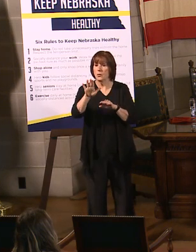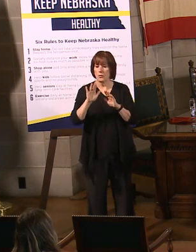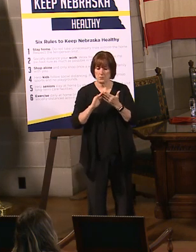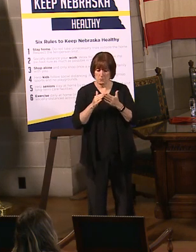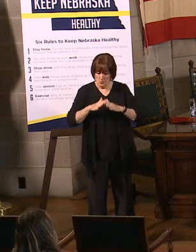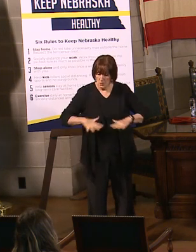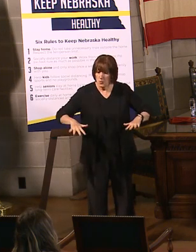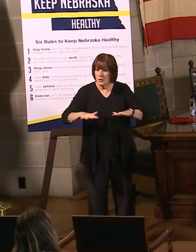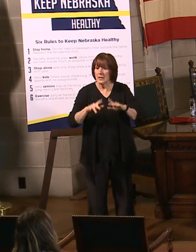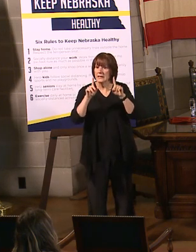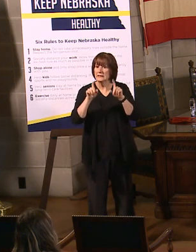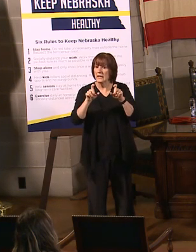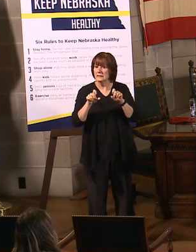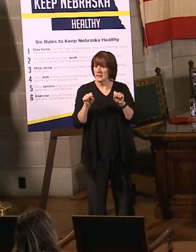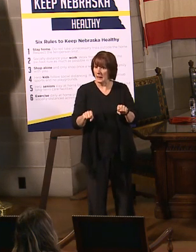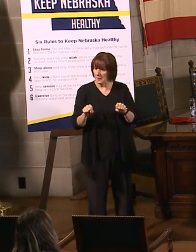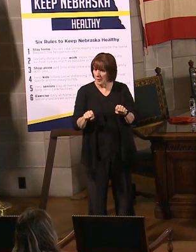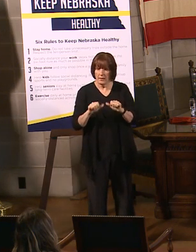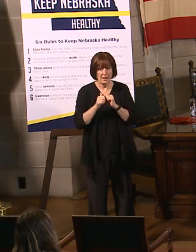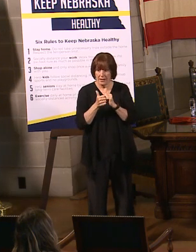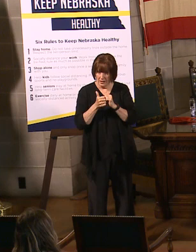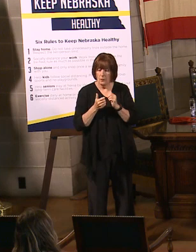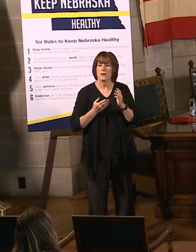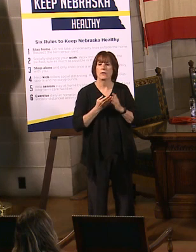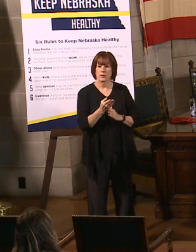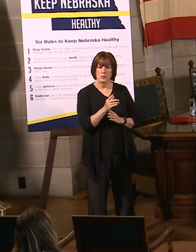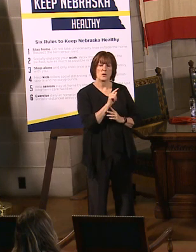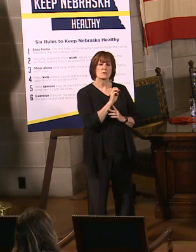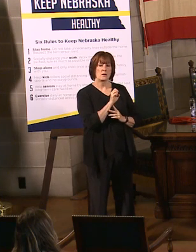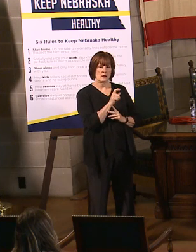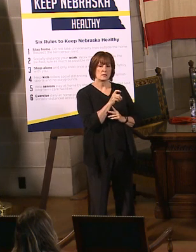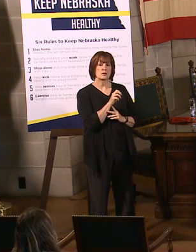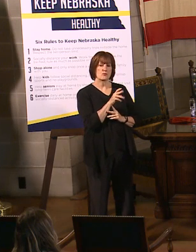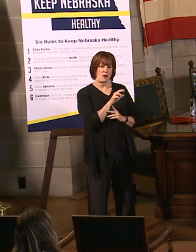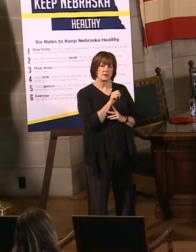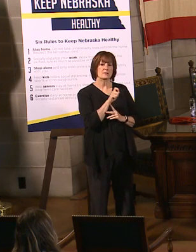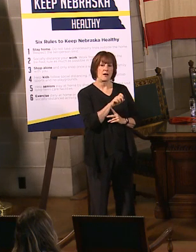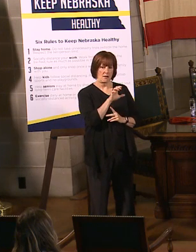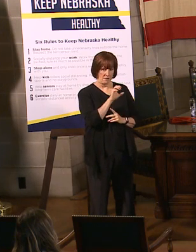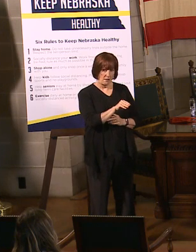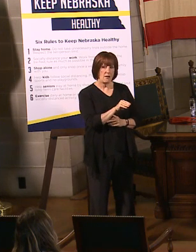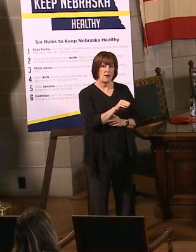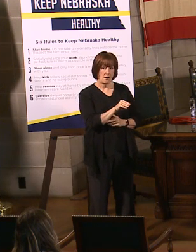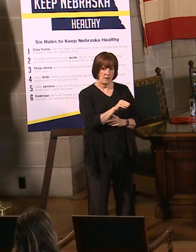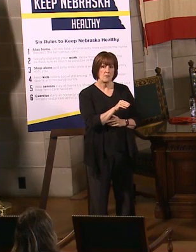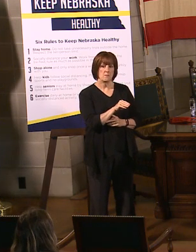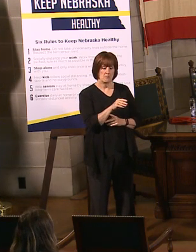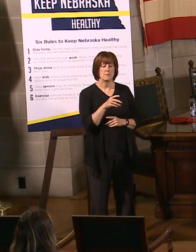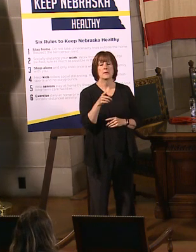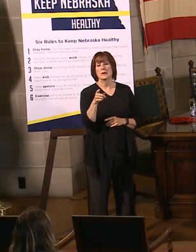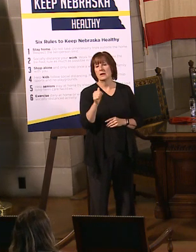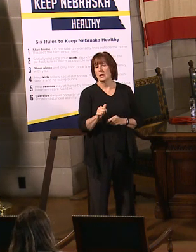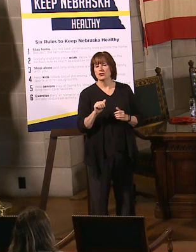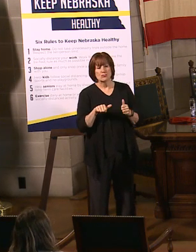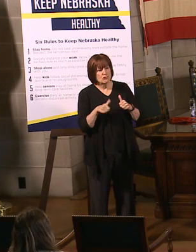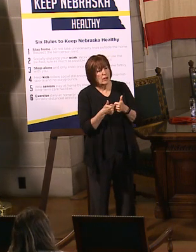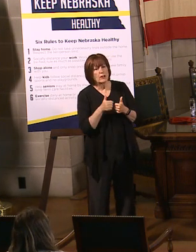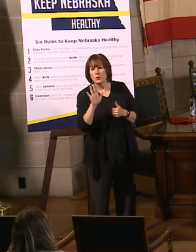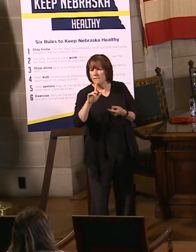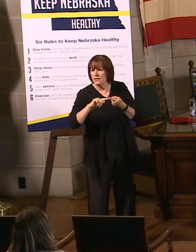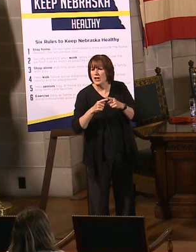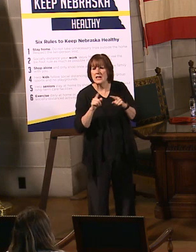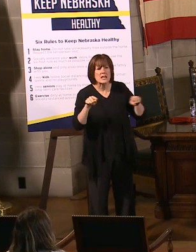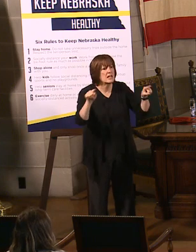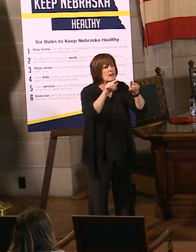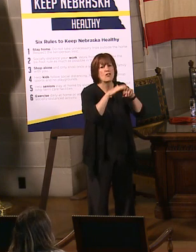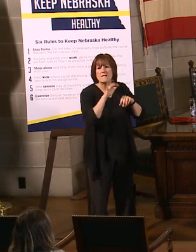that is get signed up at testnebraska.com, challenge 5 of your friends to do that, hashtag testnebraskachallenge, get people signed up because that's what's going to